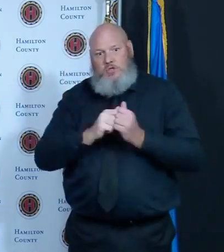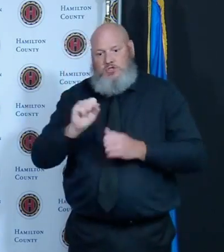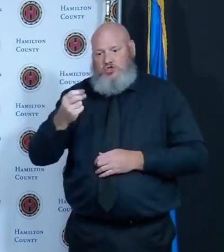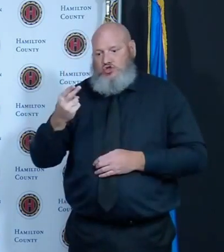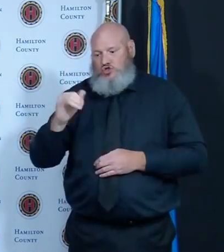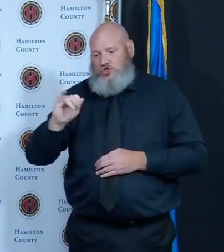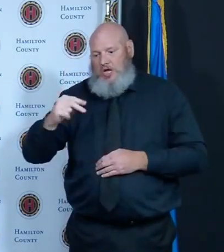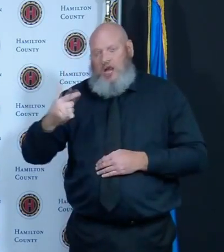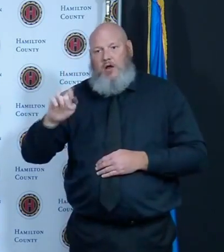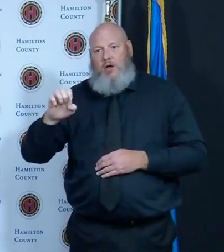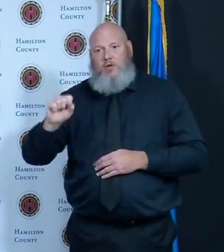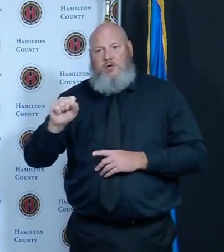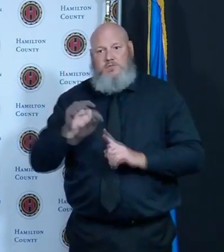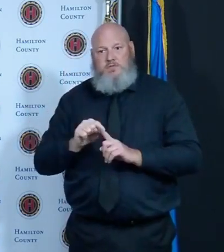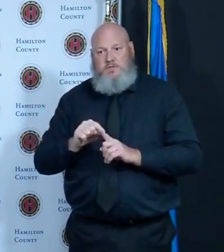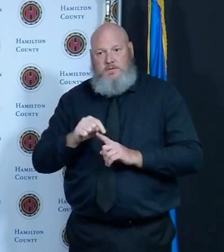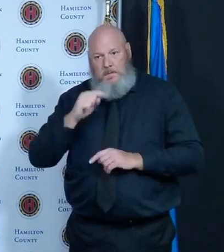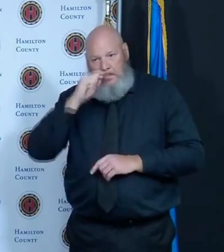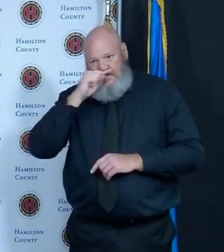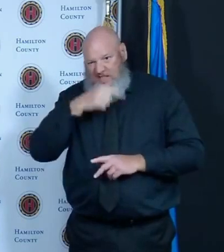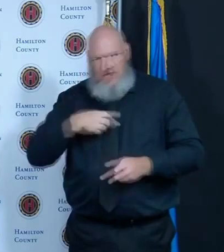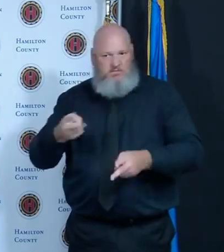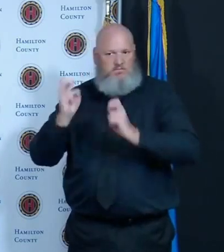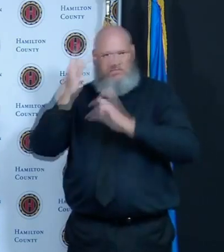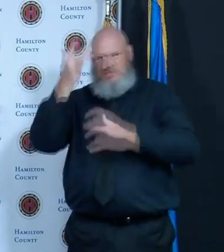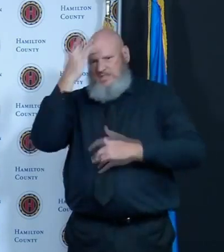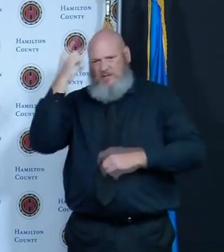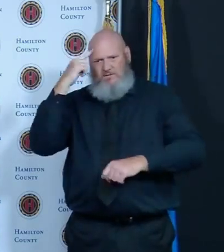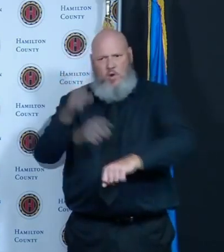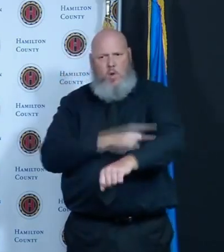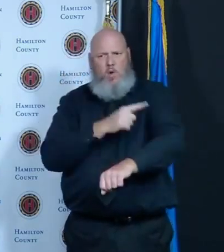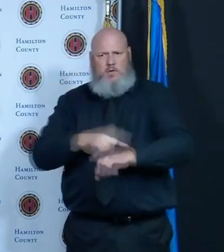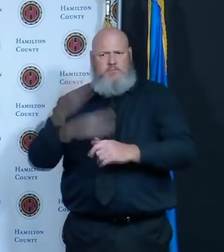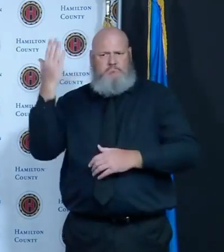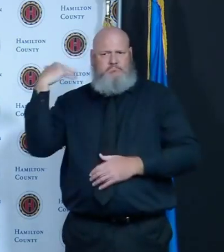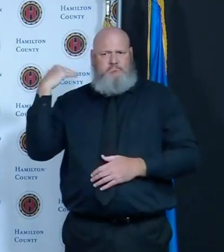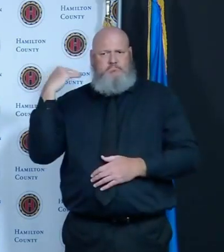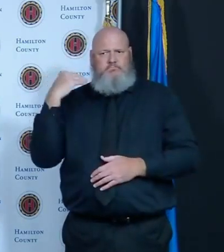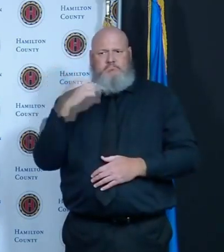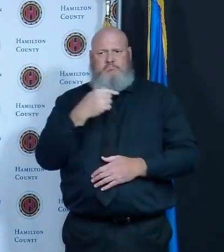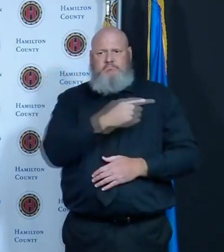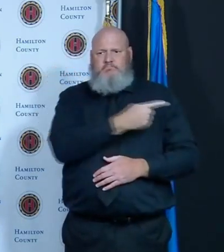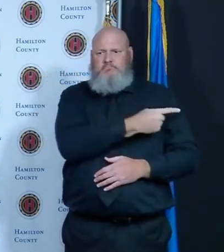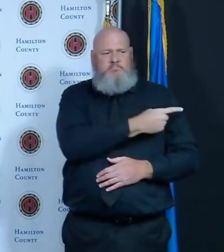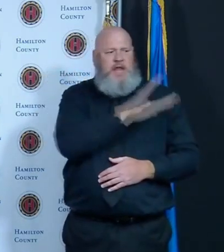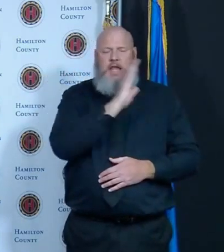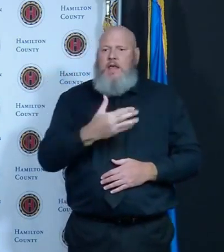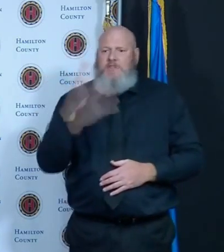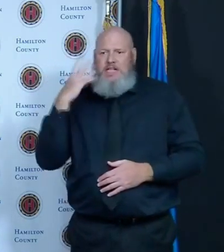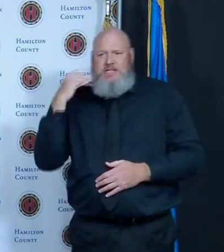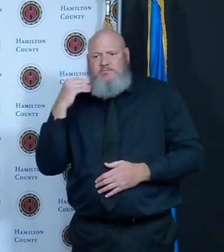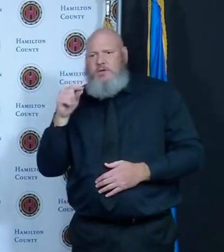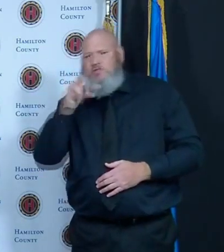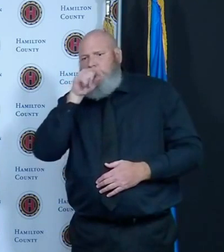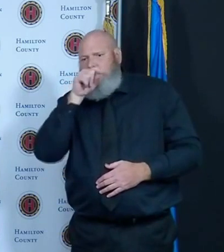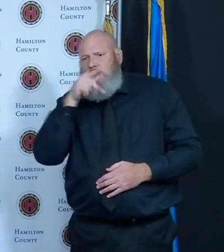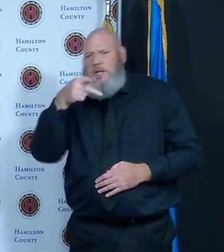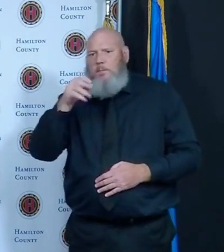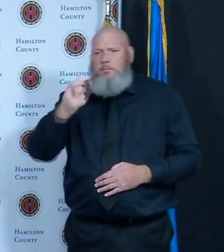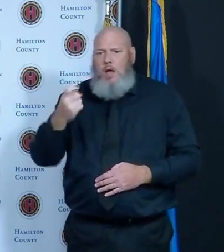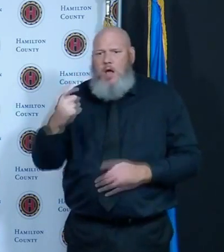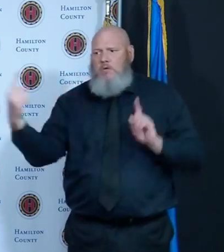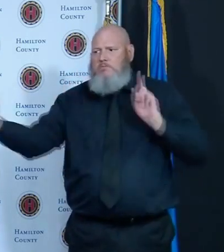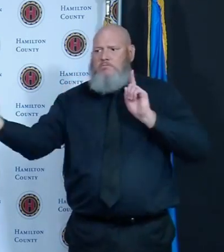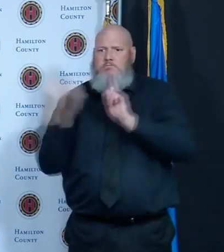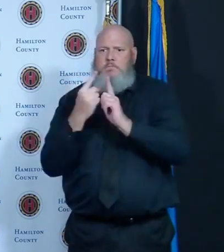chickenpox and therefore highly contagious, stood a good 10 to 15 feet away through my doorway to the office and came upstairs to check and make